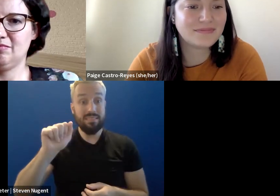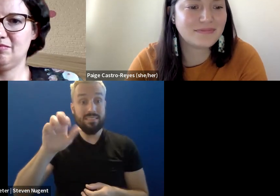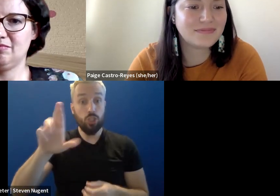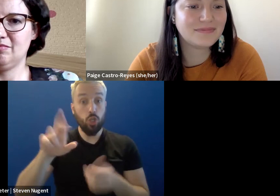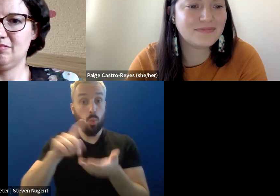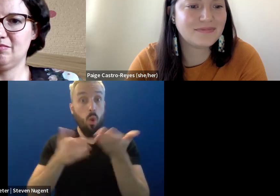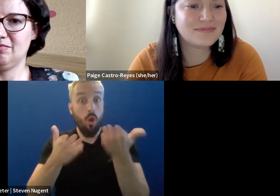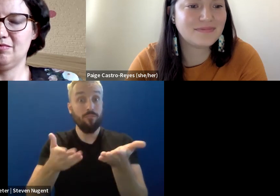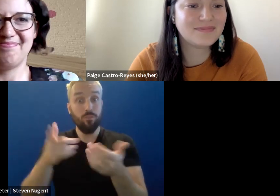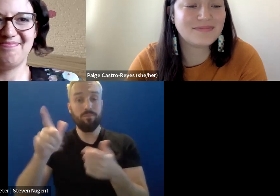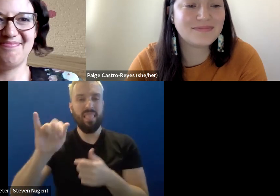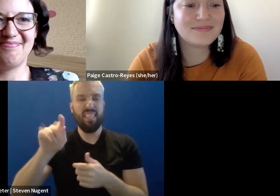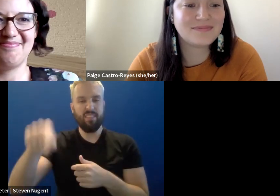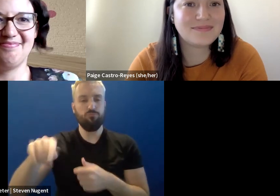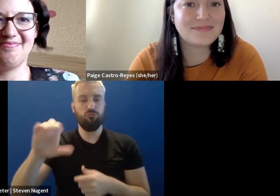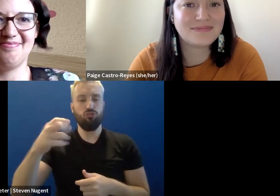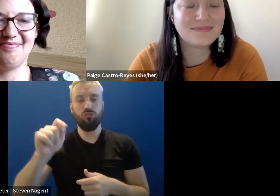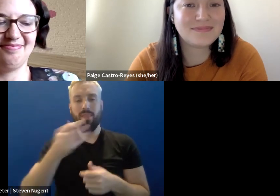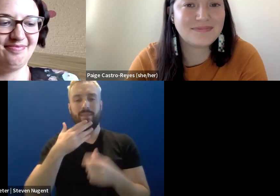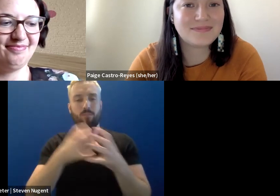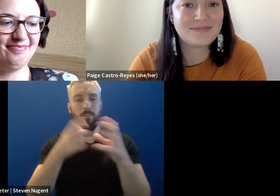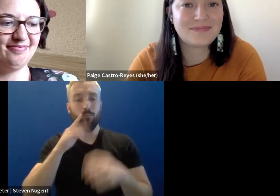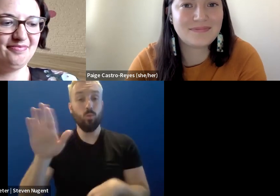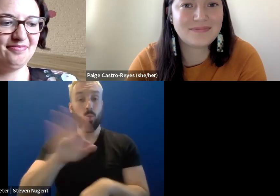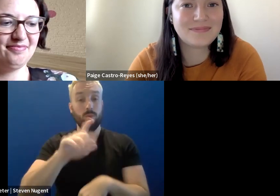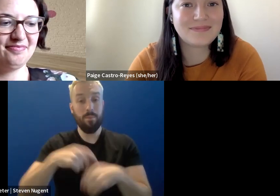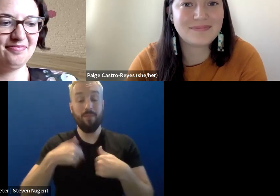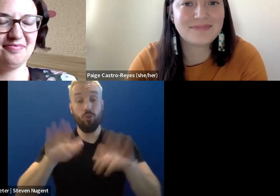chat. Thank you guys so much for your time,